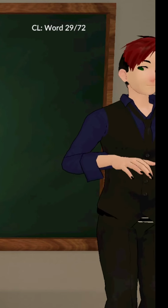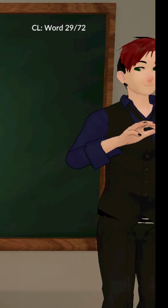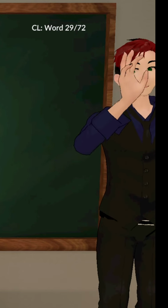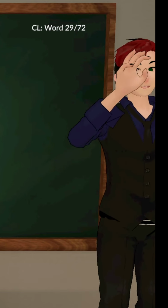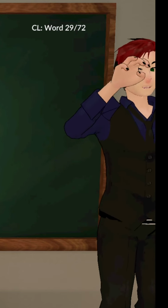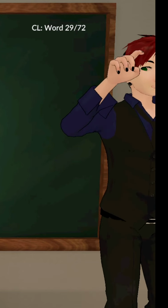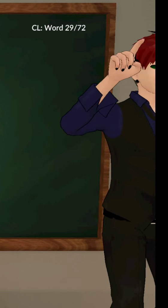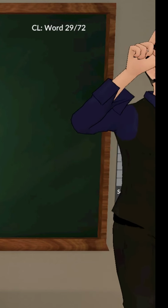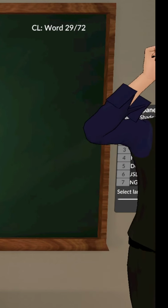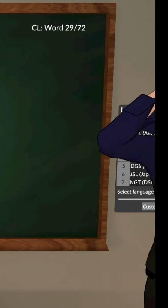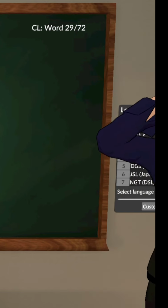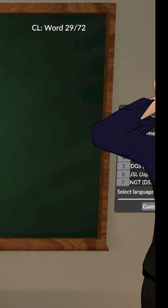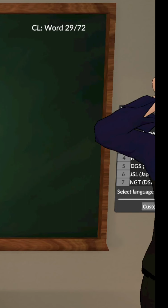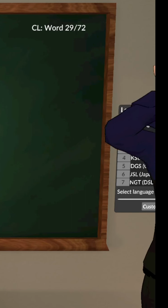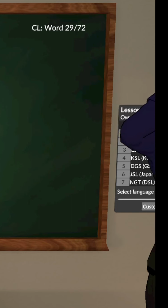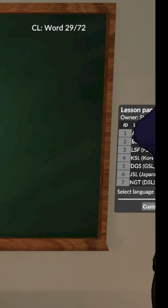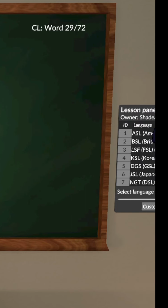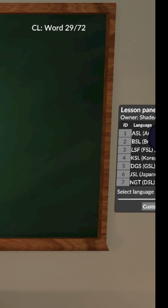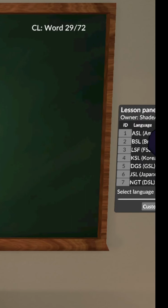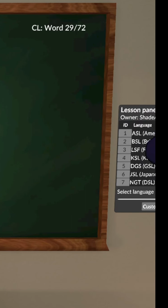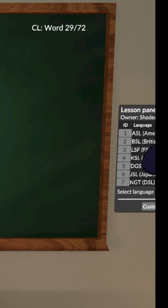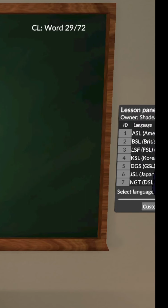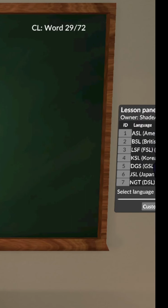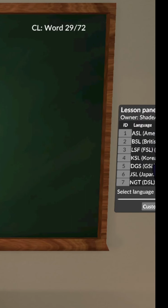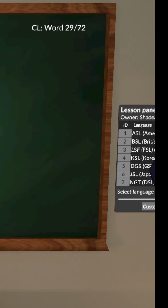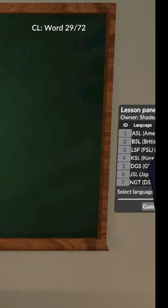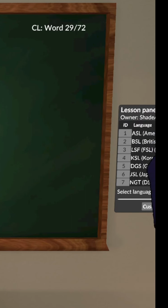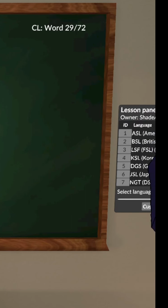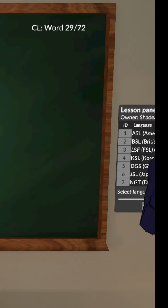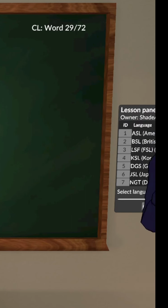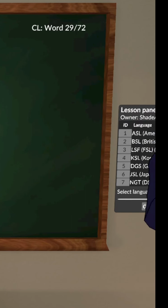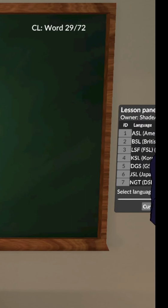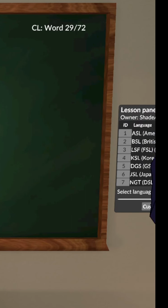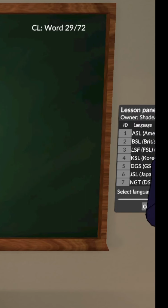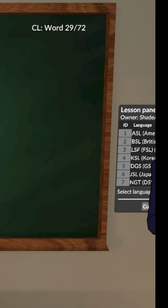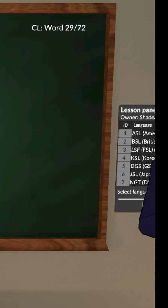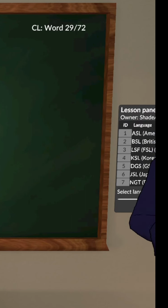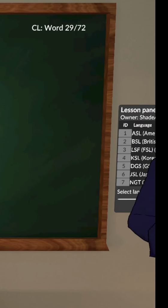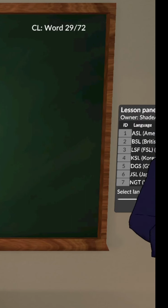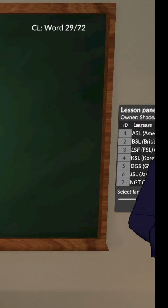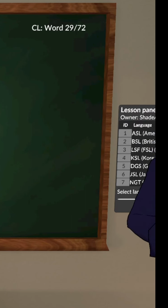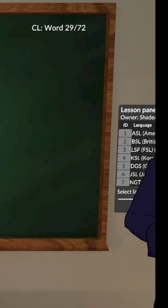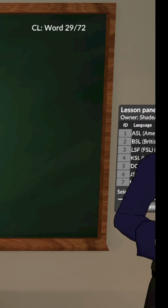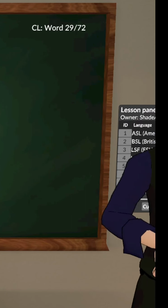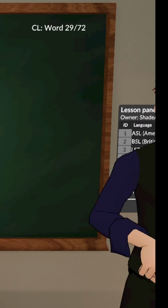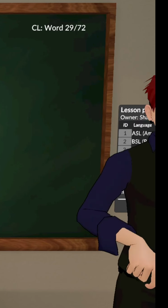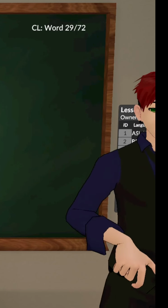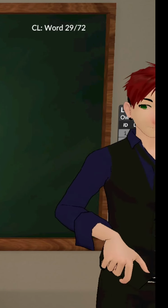If you don't want to participate, get in the back of the class and enjoy the hilarity that's about to ensue.